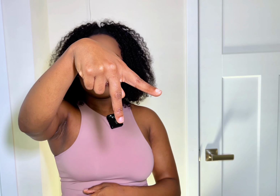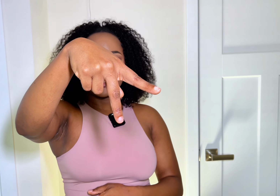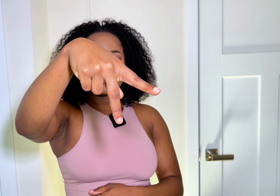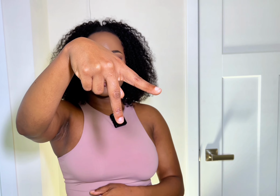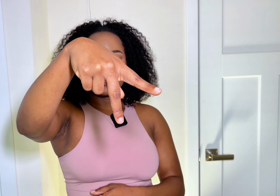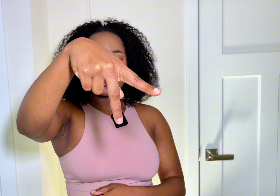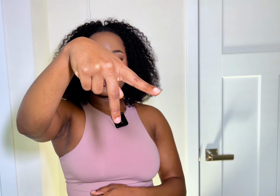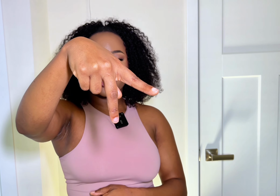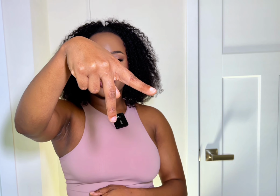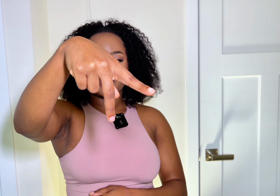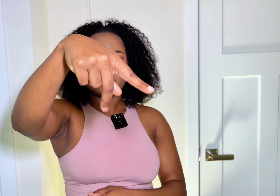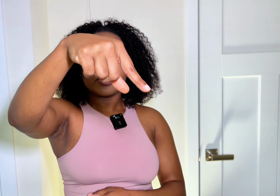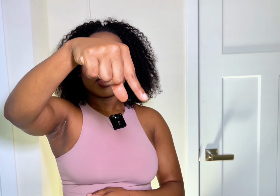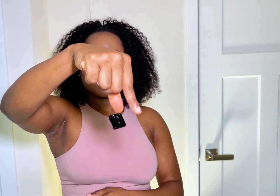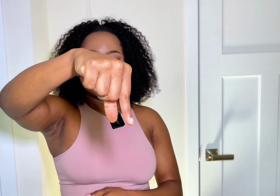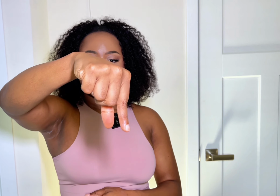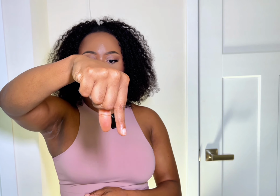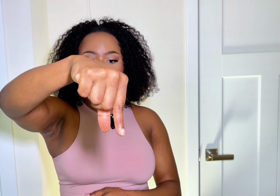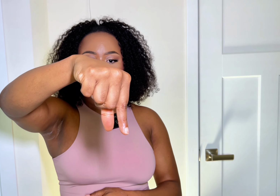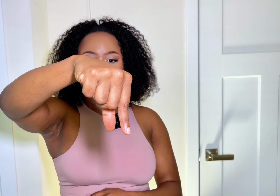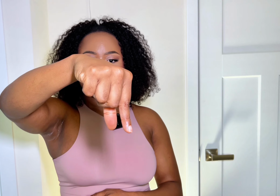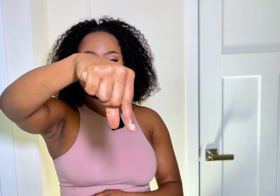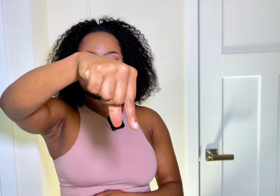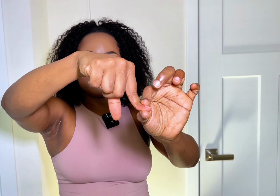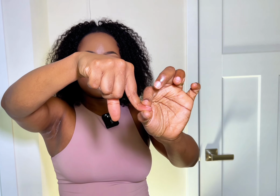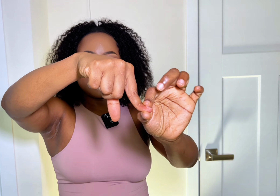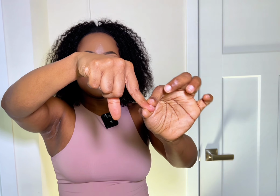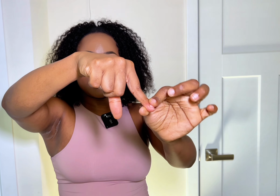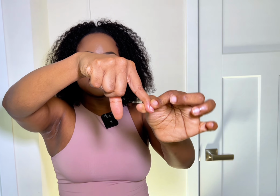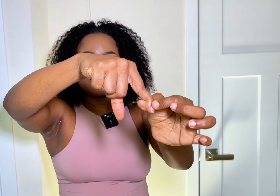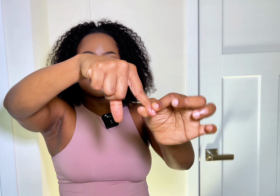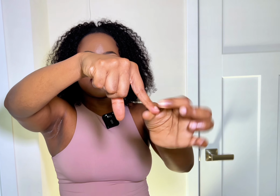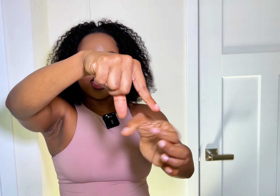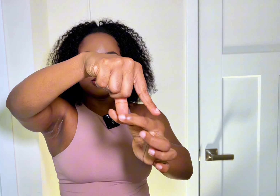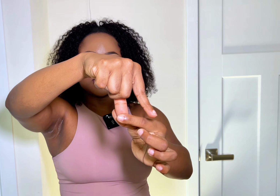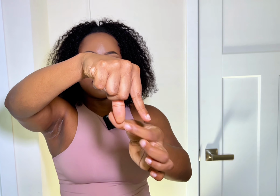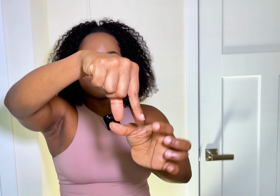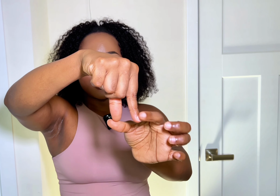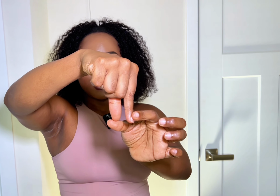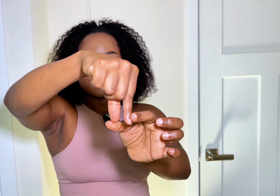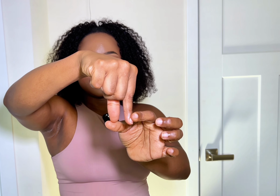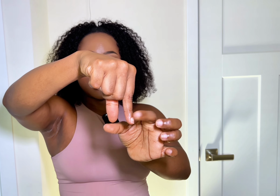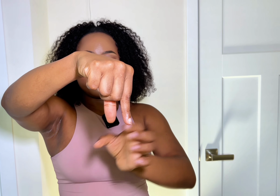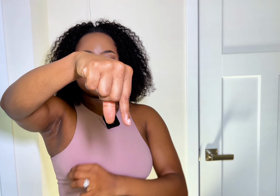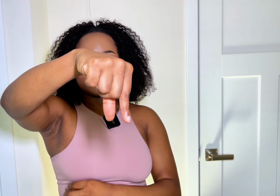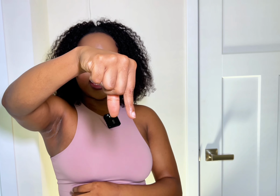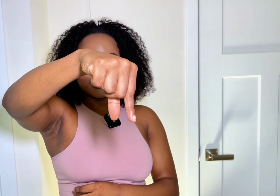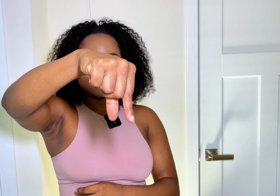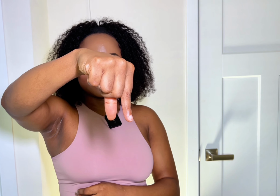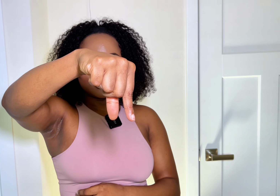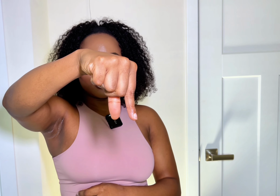Next letter, Q. Q. Have your index finger and your thumb downward like this.